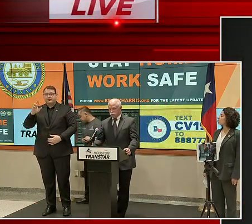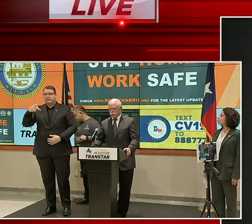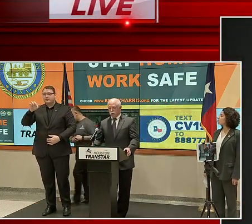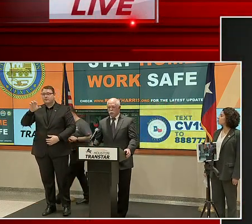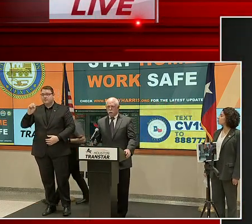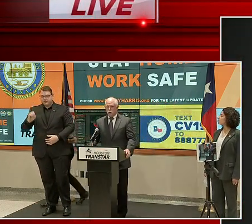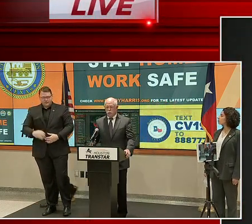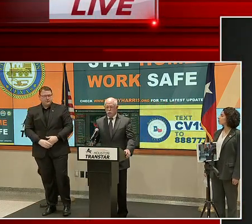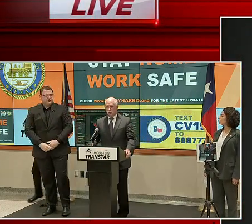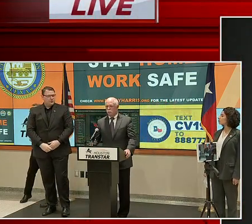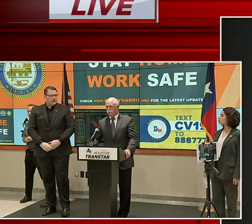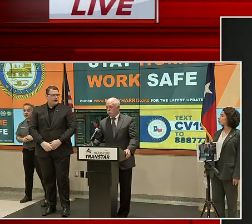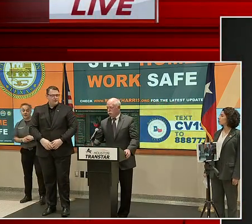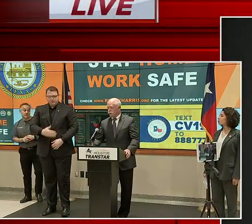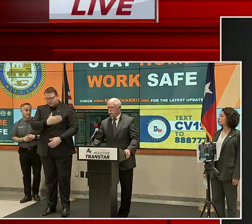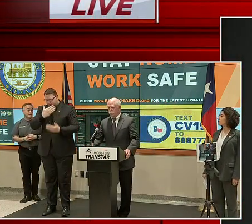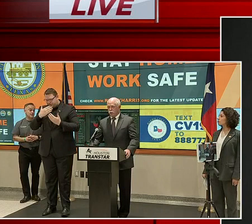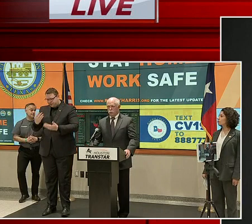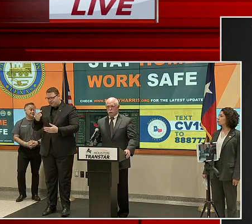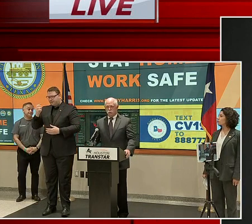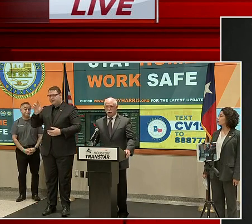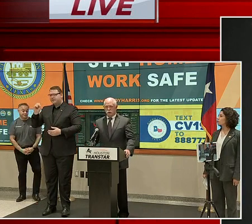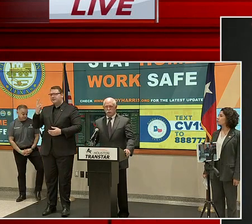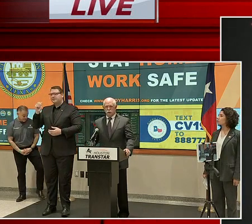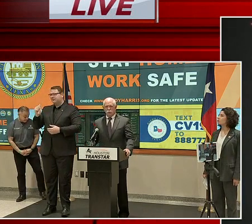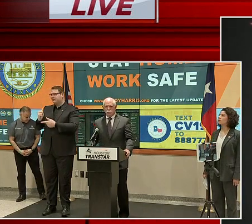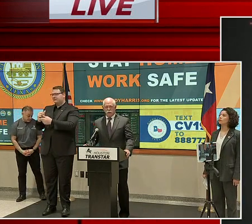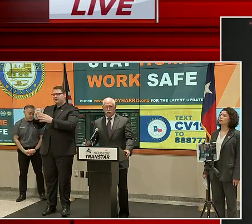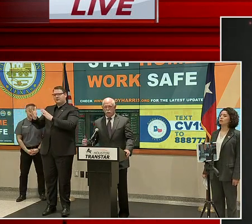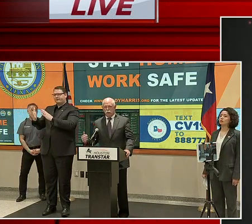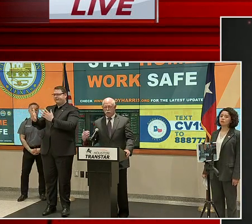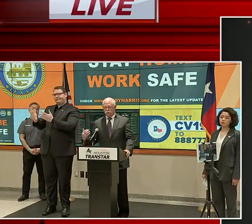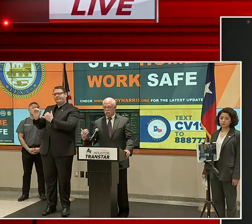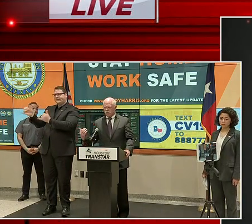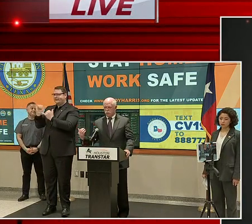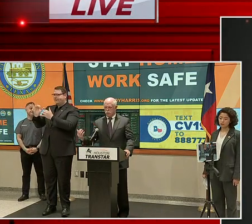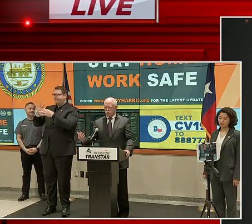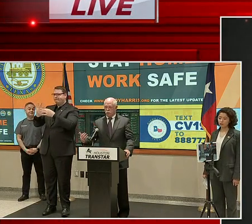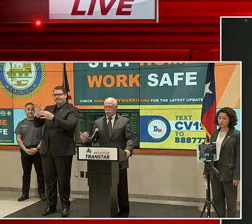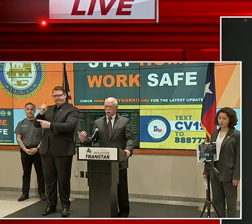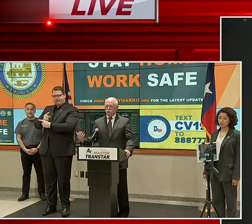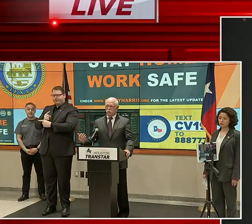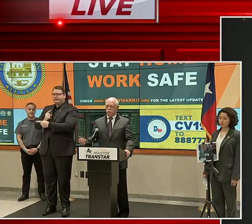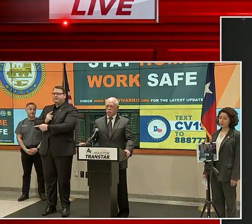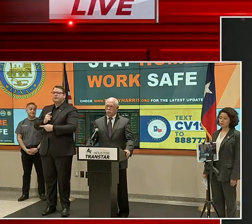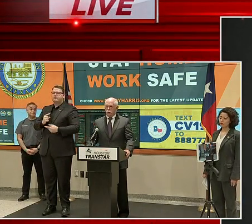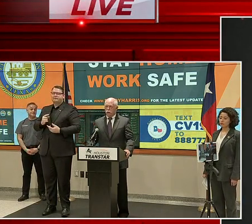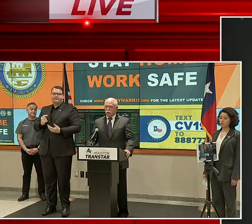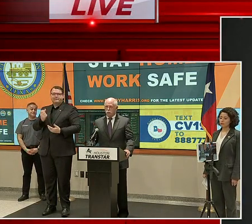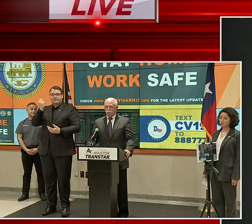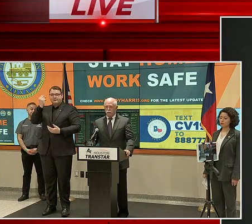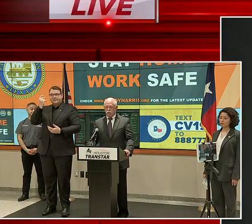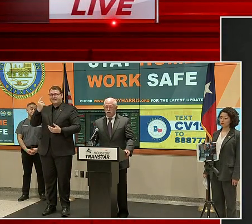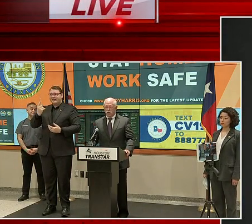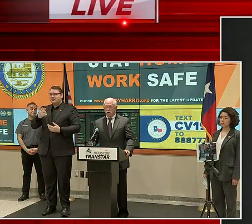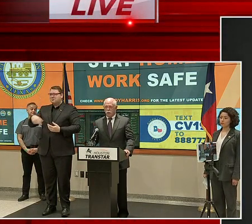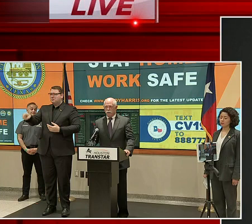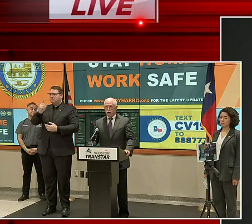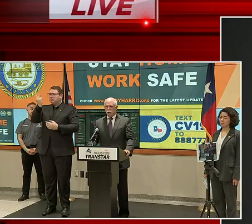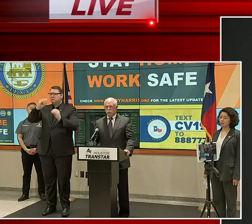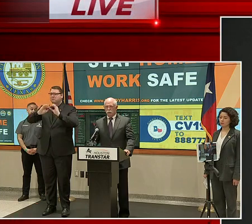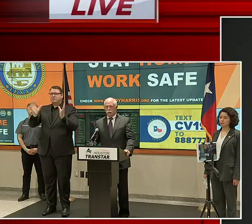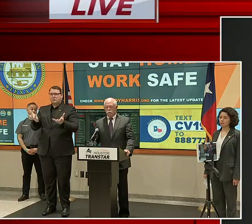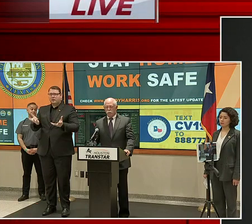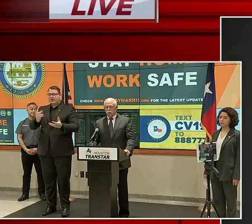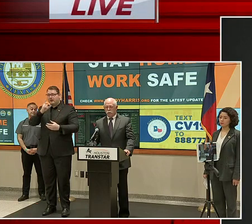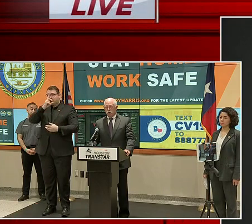Thank you, Dr. Shah. And I would basically just echo what Dr. Shah had to say, but I think everyone can sort of get their head around the concept that here in the beginning, as